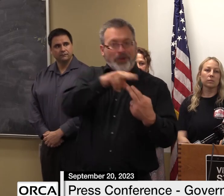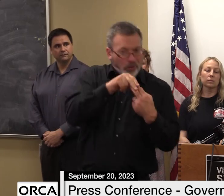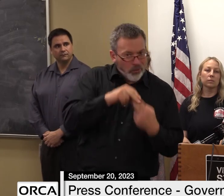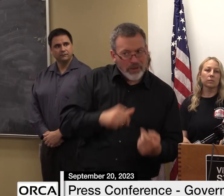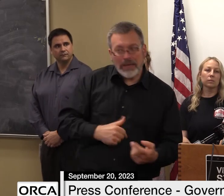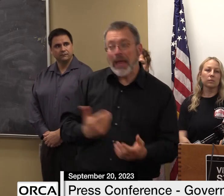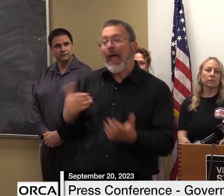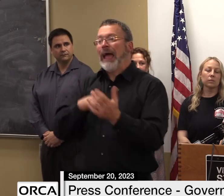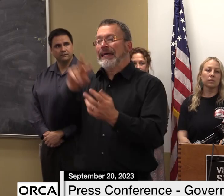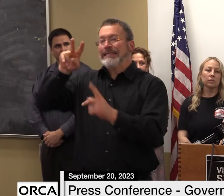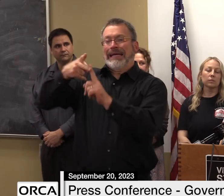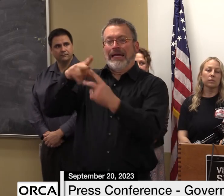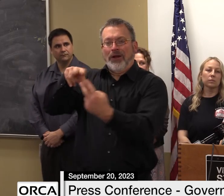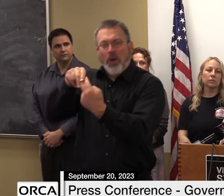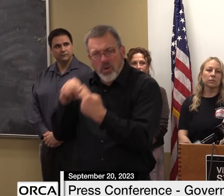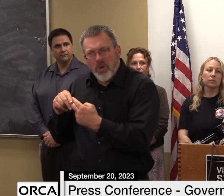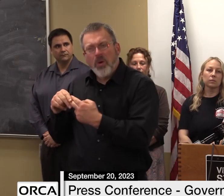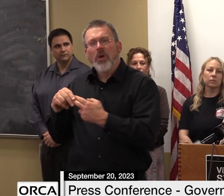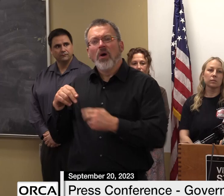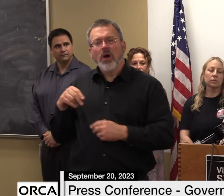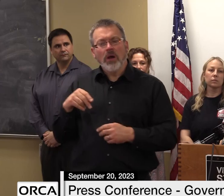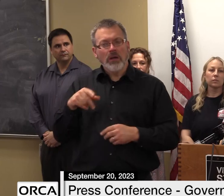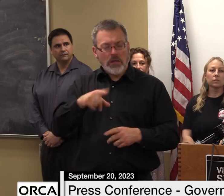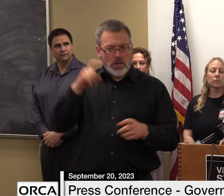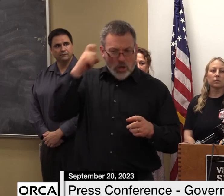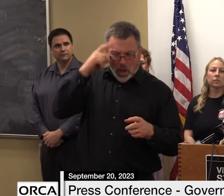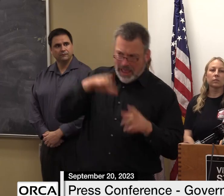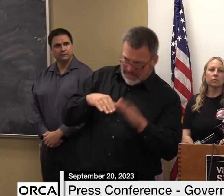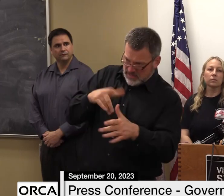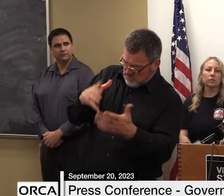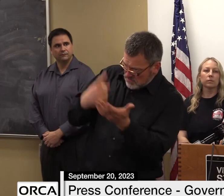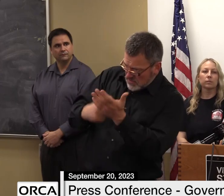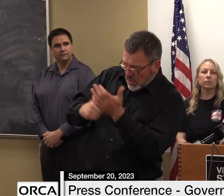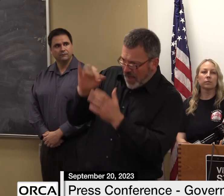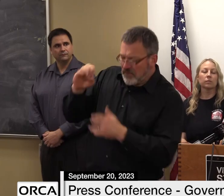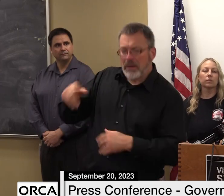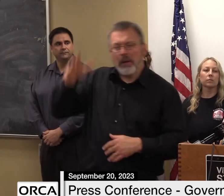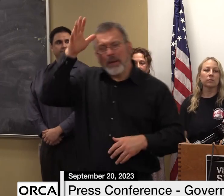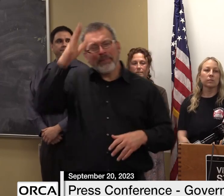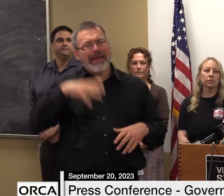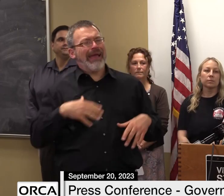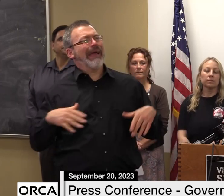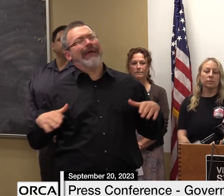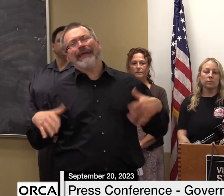asked him, have you talked to FEMA about your status? Well, they gave me a denial letter.